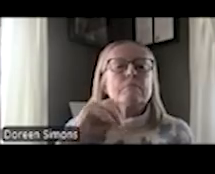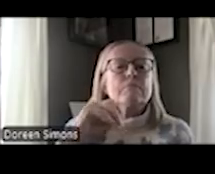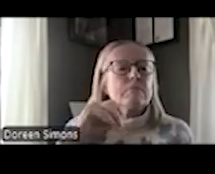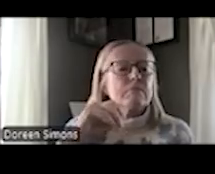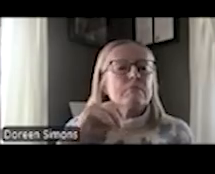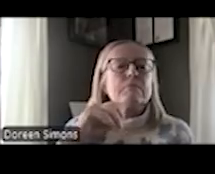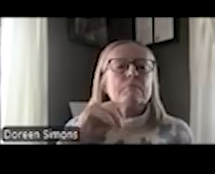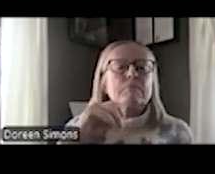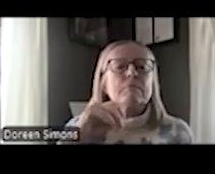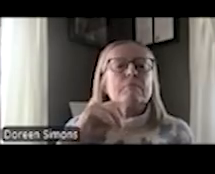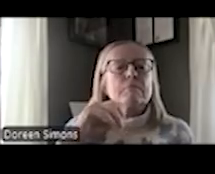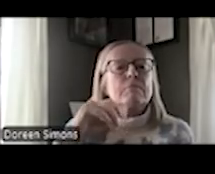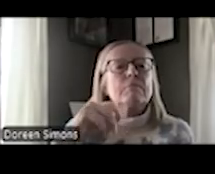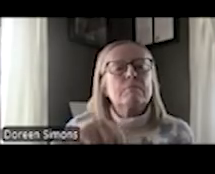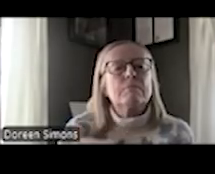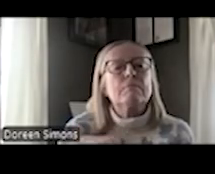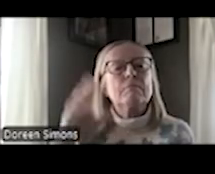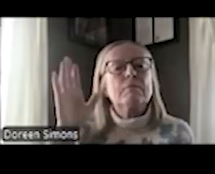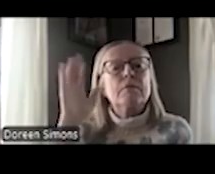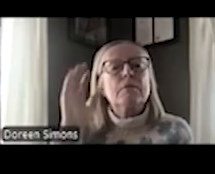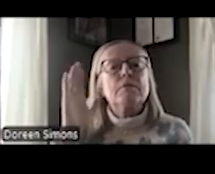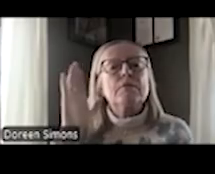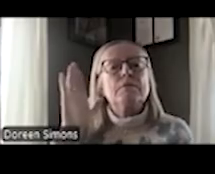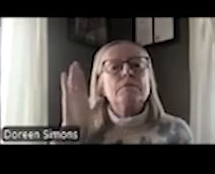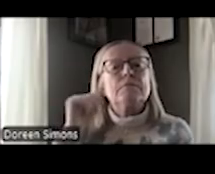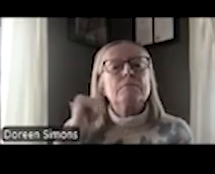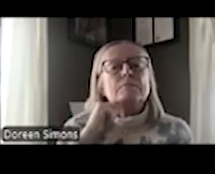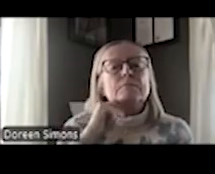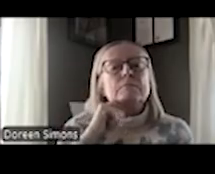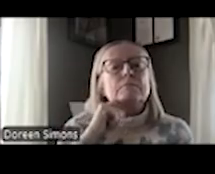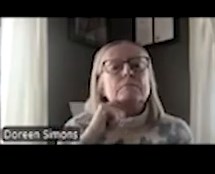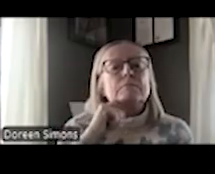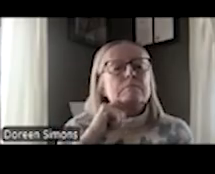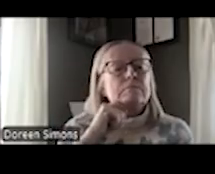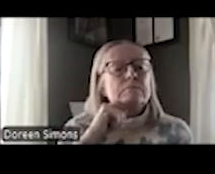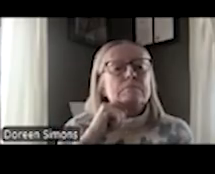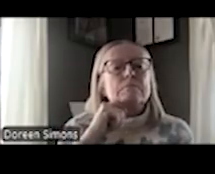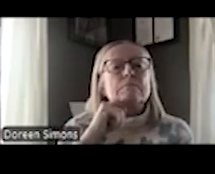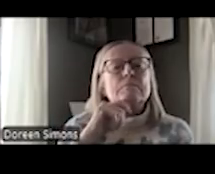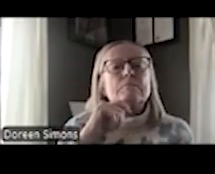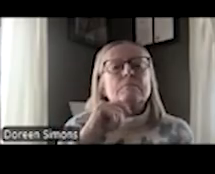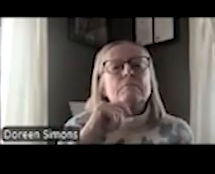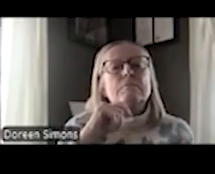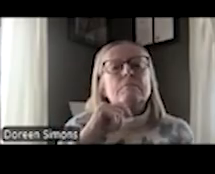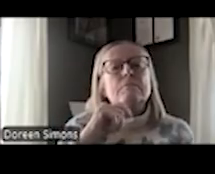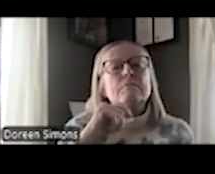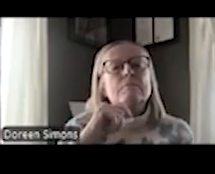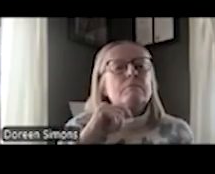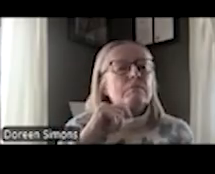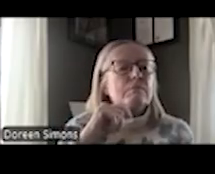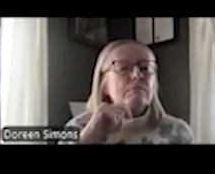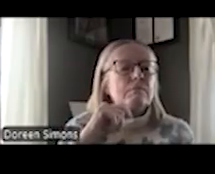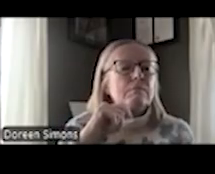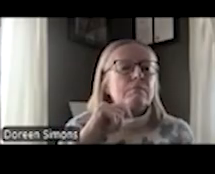want. But those details aren't necessarily listed in the ADA. So we need the deaf community to be able to work together